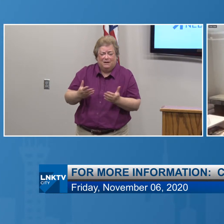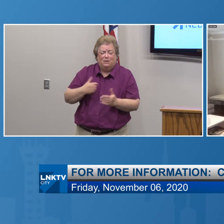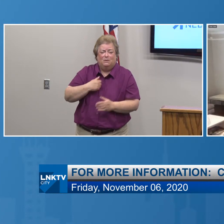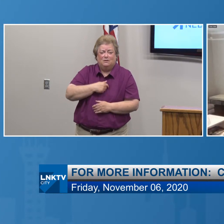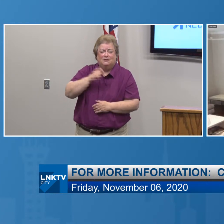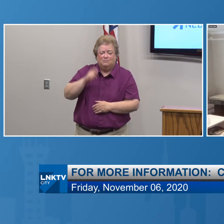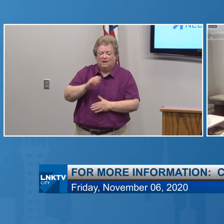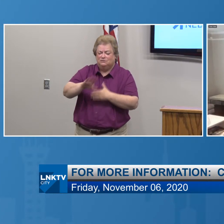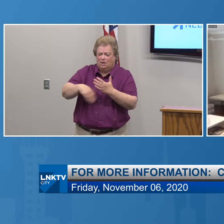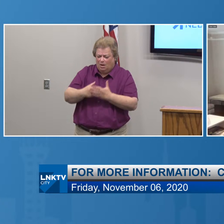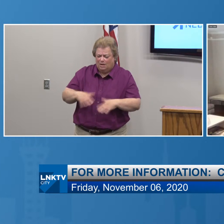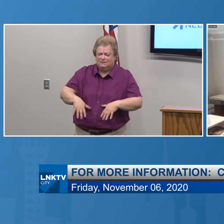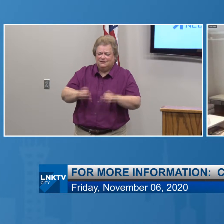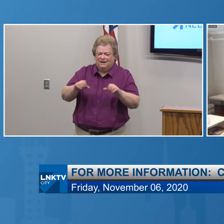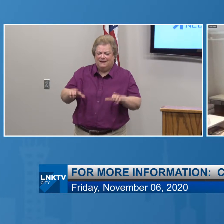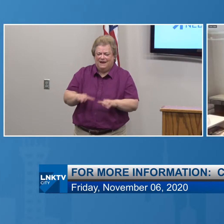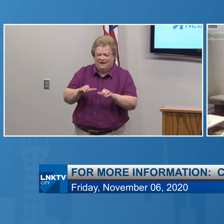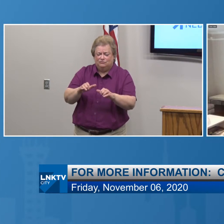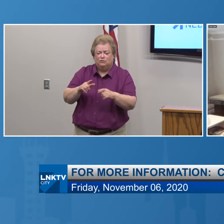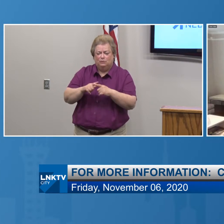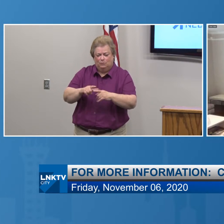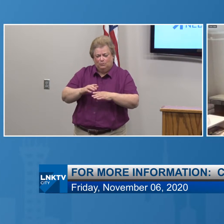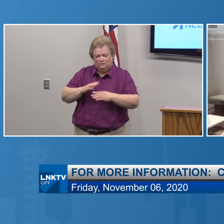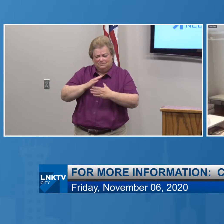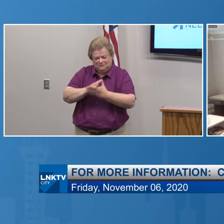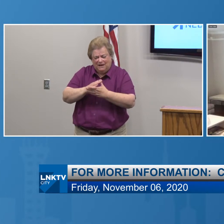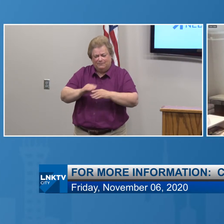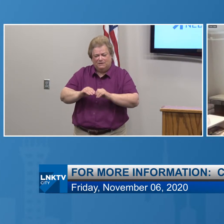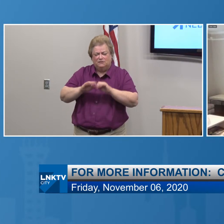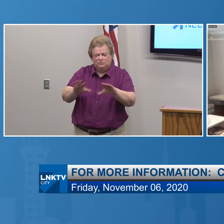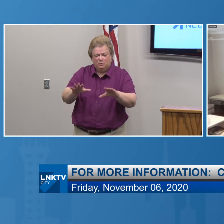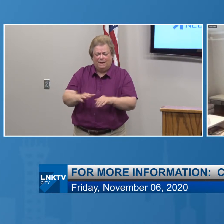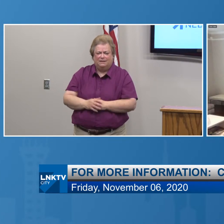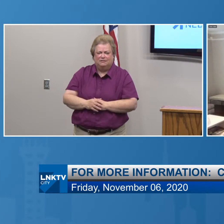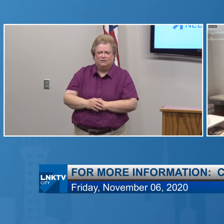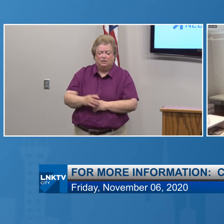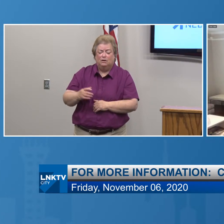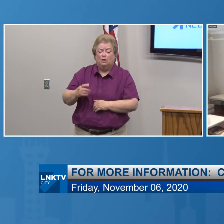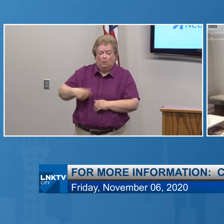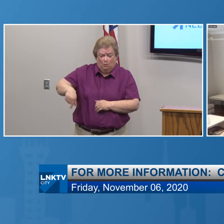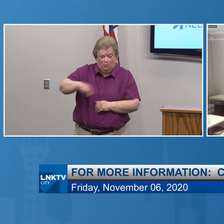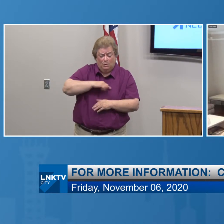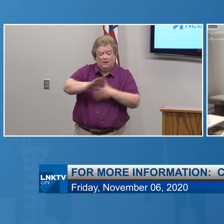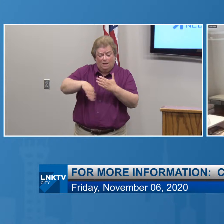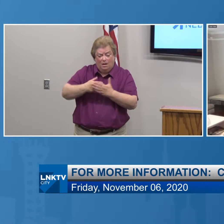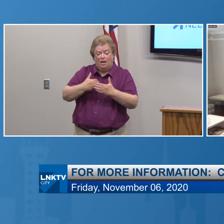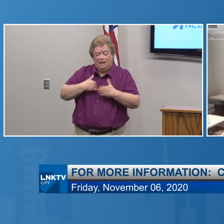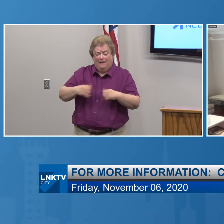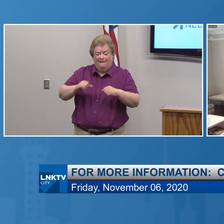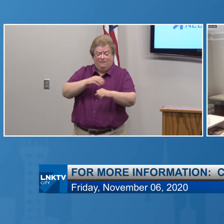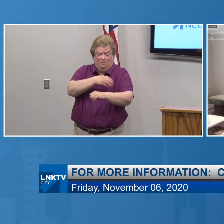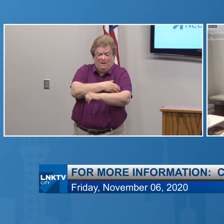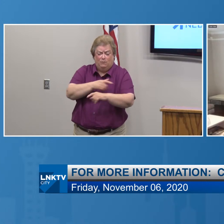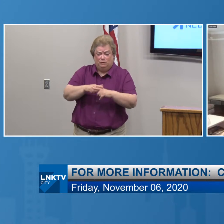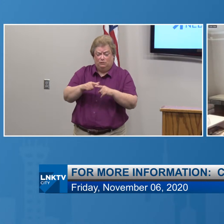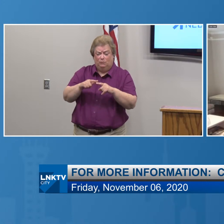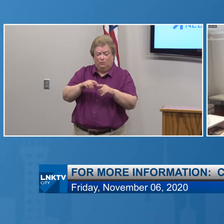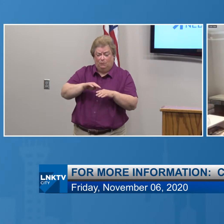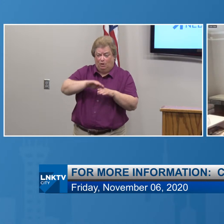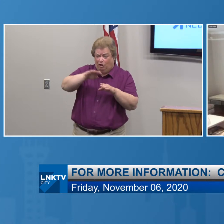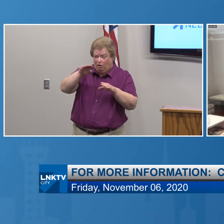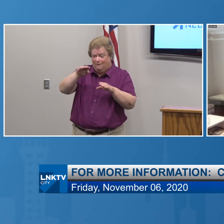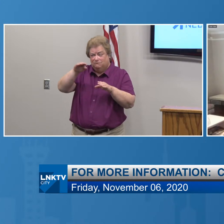to get the spread of COVID-19 under control. Collectively, we have the power to flatten the curve. We know this because we've